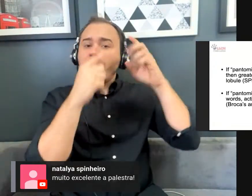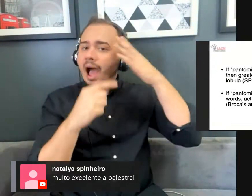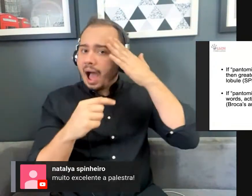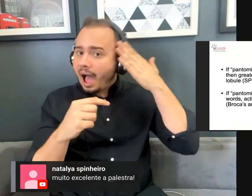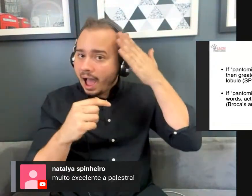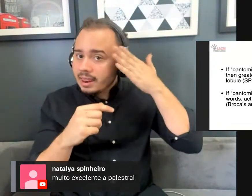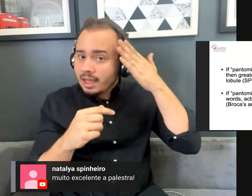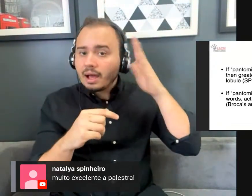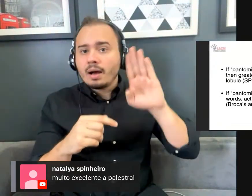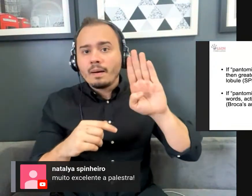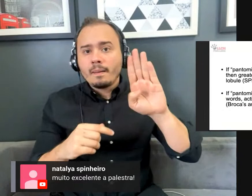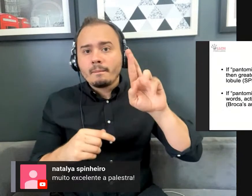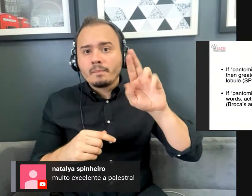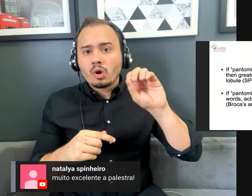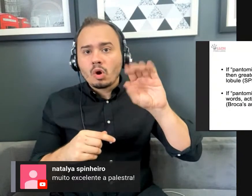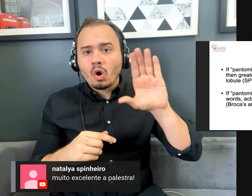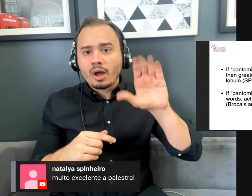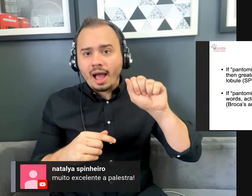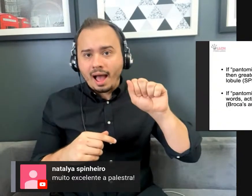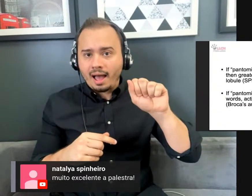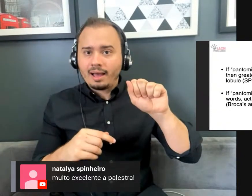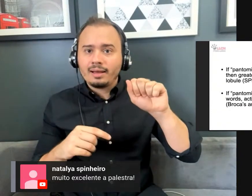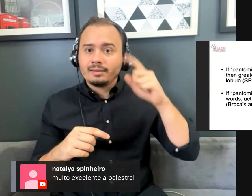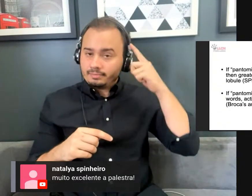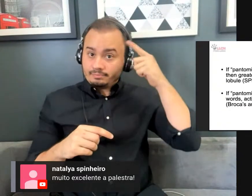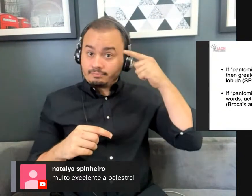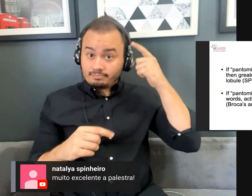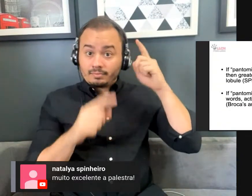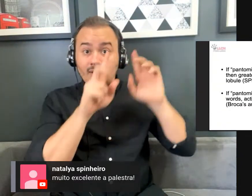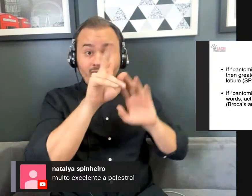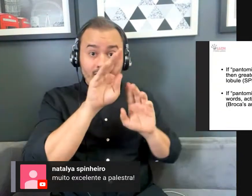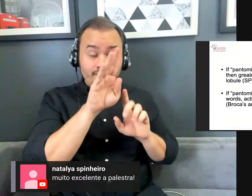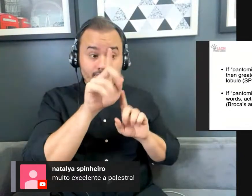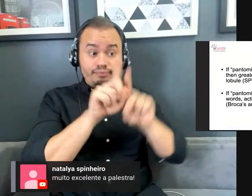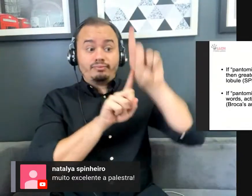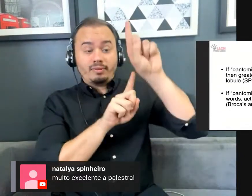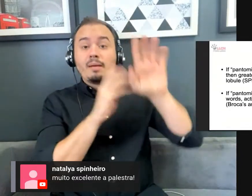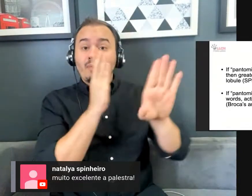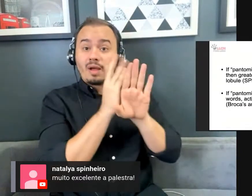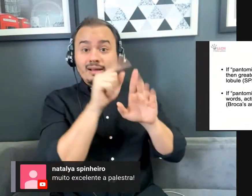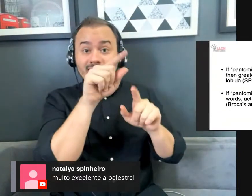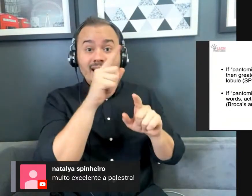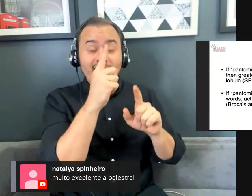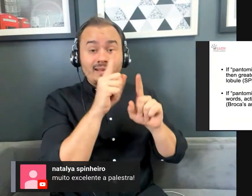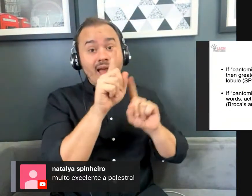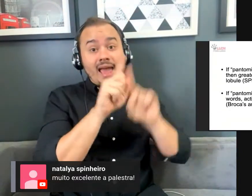that when speakers produce words, you see activation in this region.